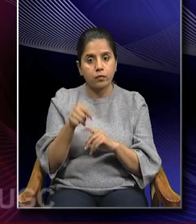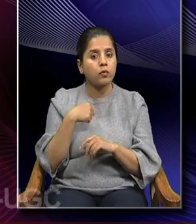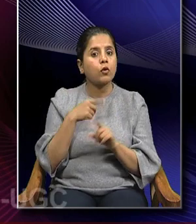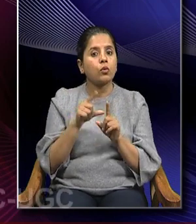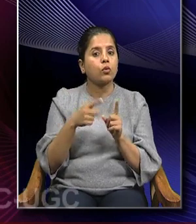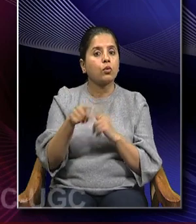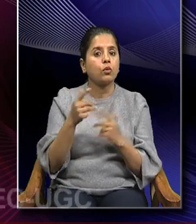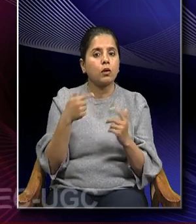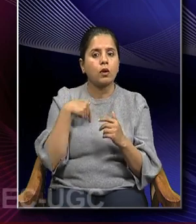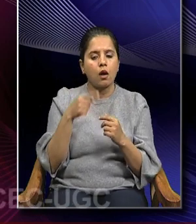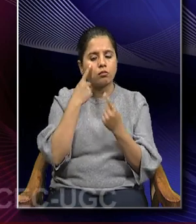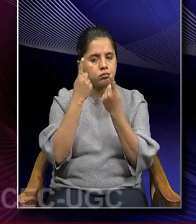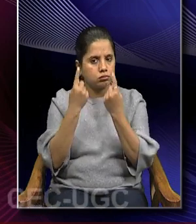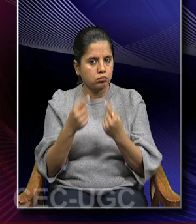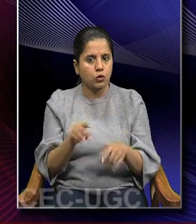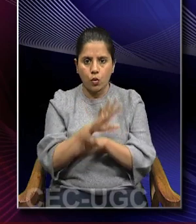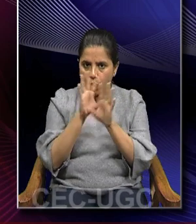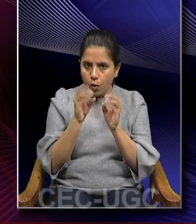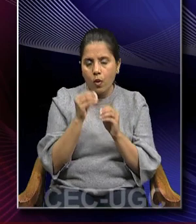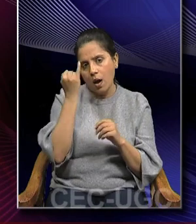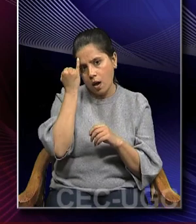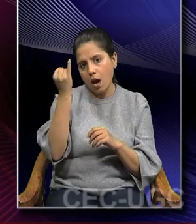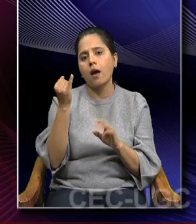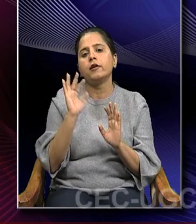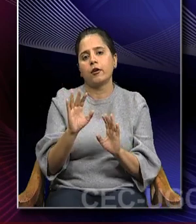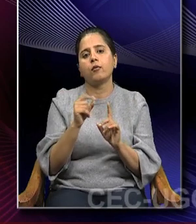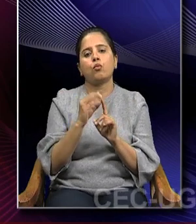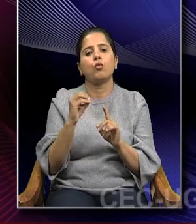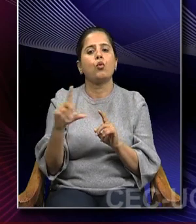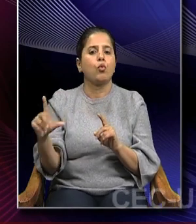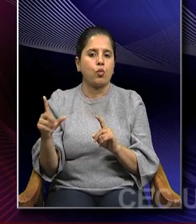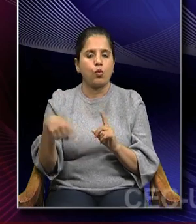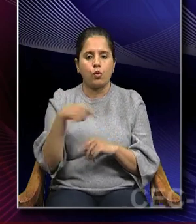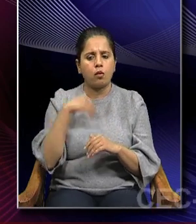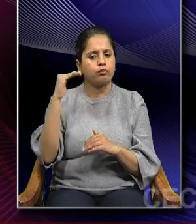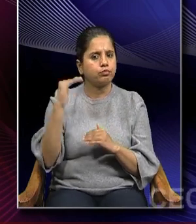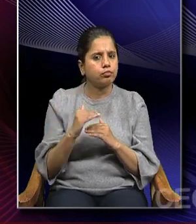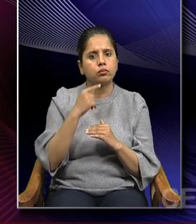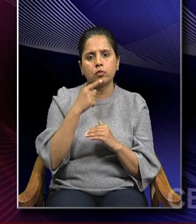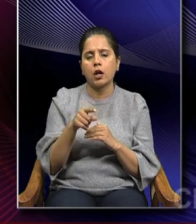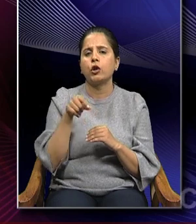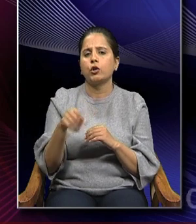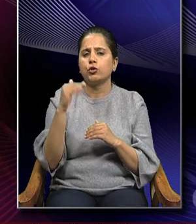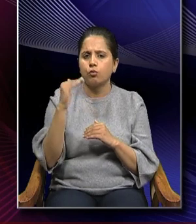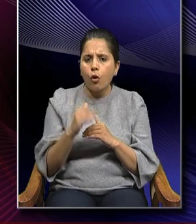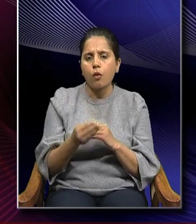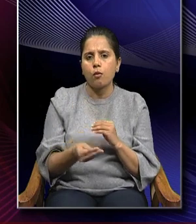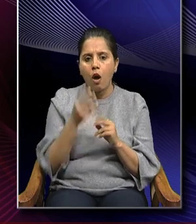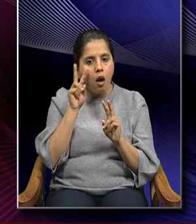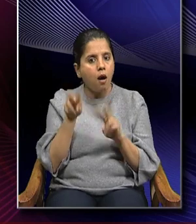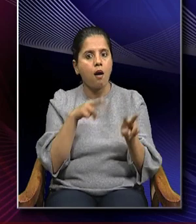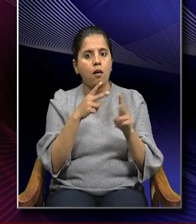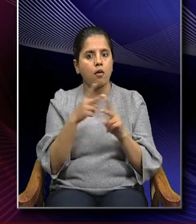we are actually evaluating the entire idea pool, and we are reducing it to a smaller and more attractive set